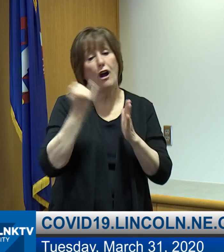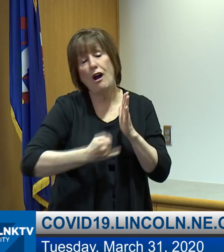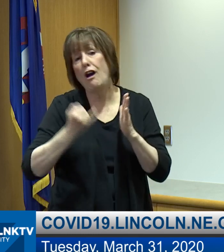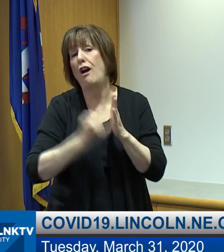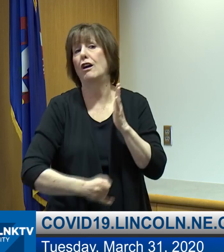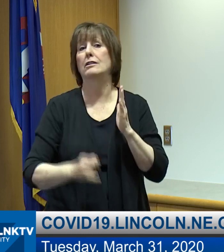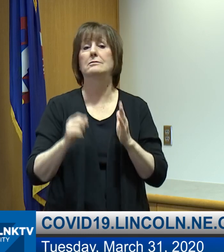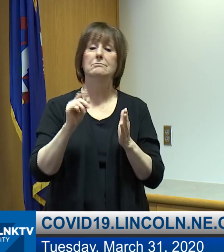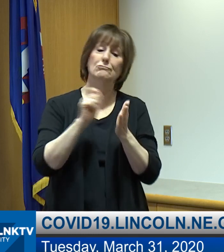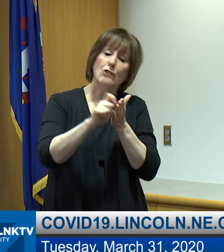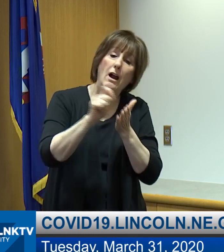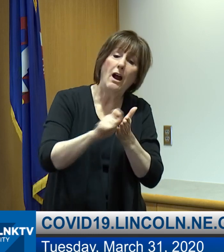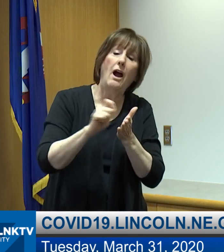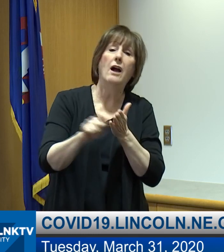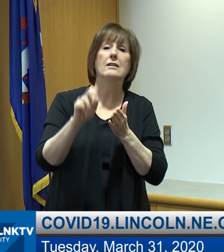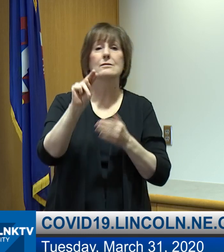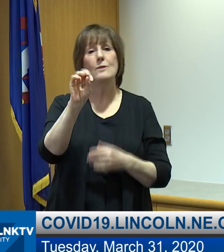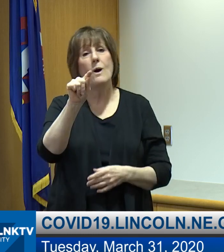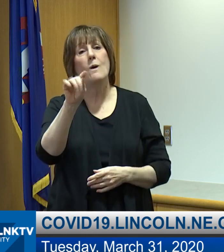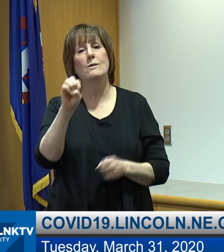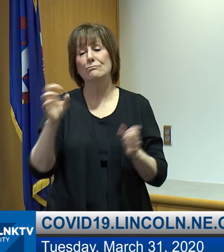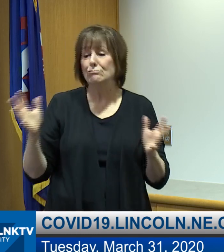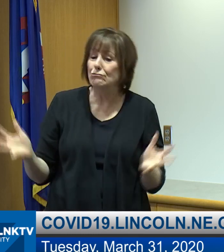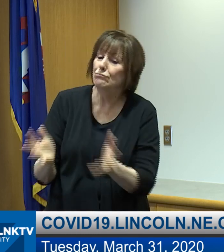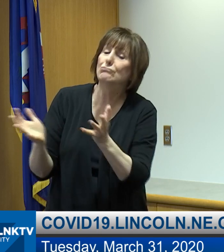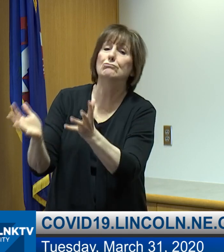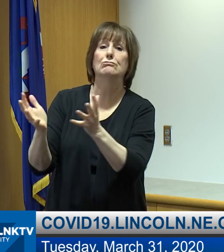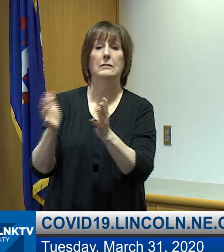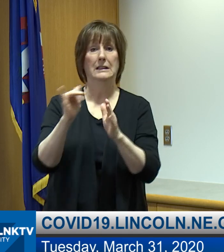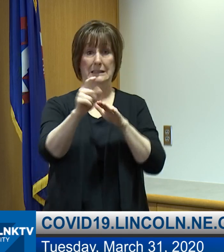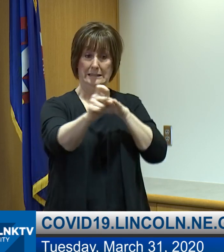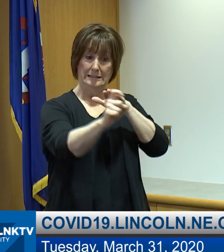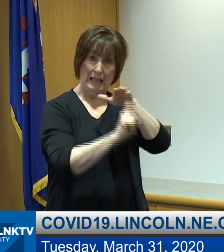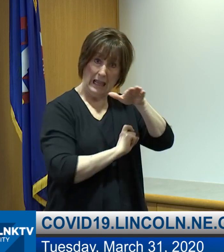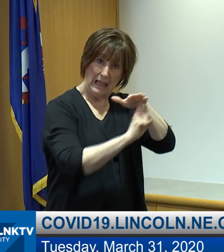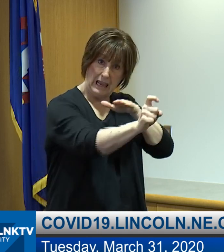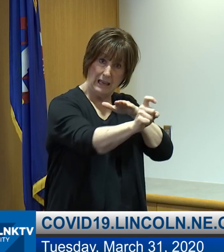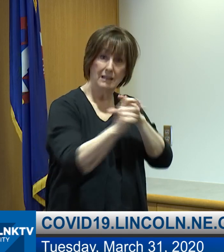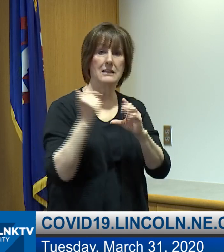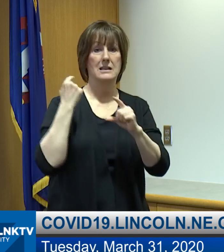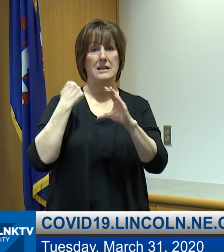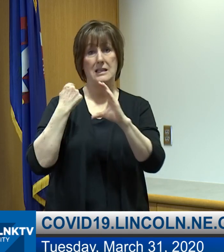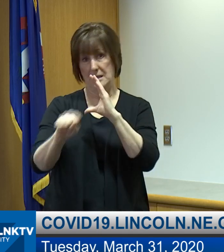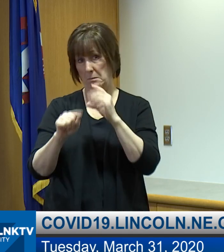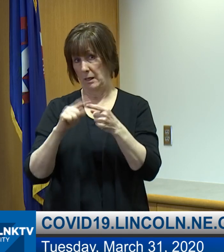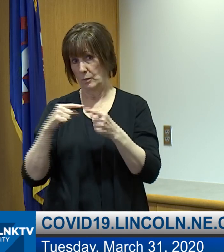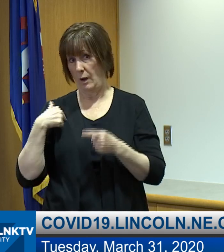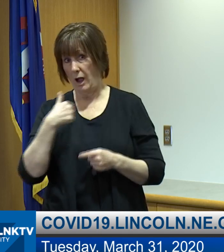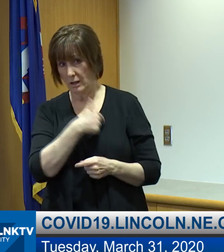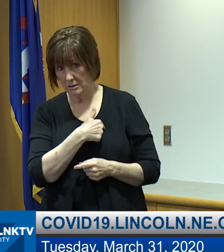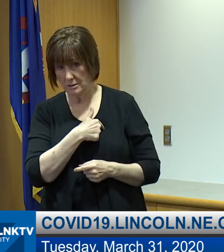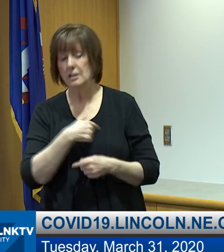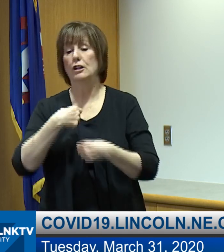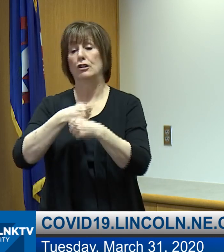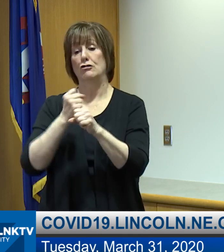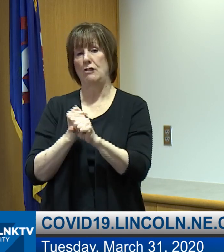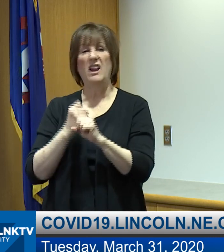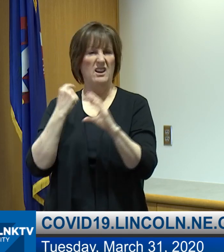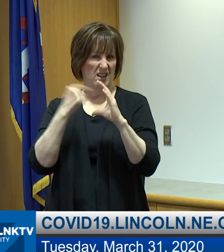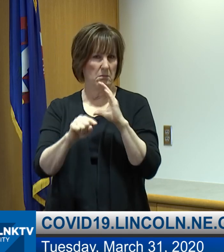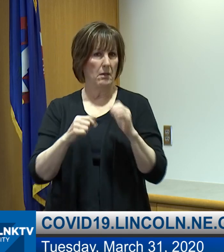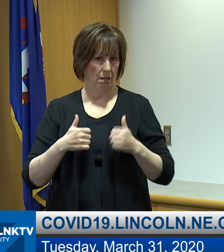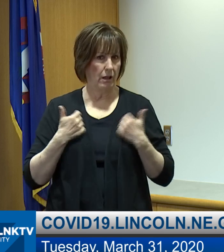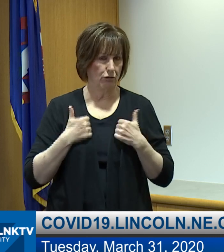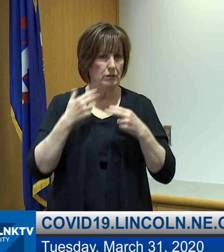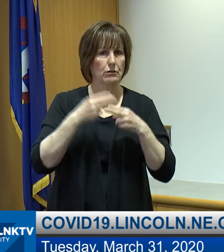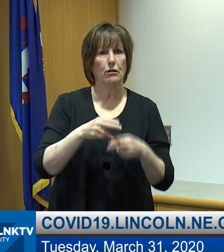it can be a note of encouragement. And scan that piece of paper and email it to us. And we've created an email address for this